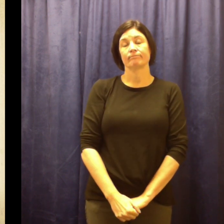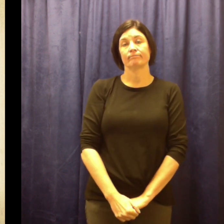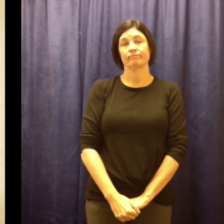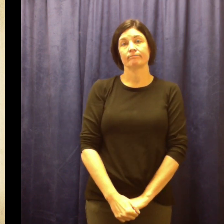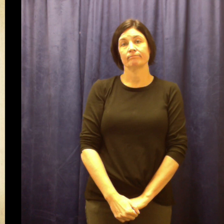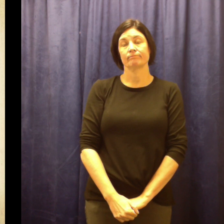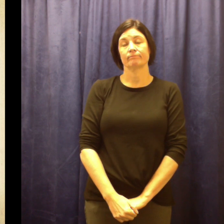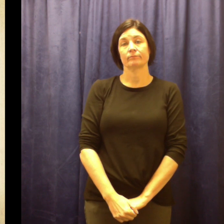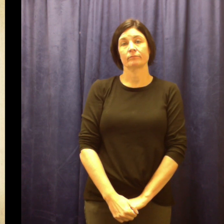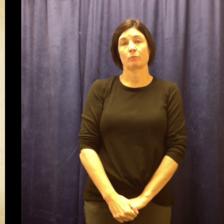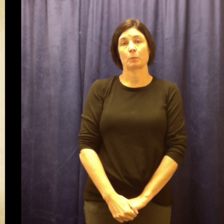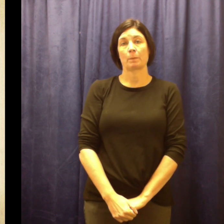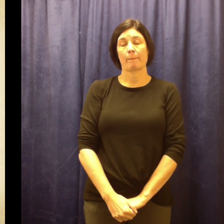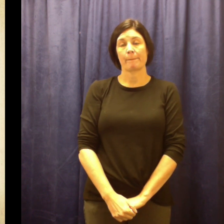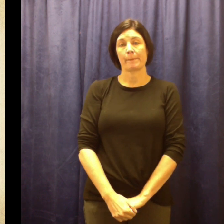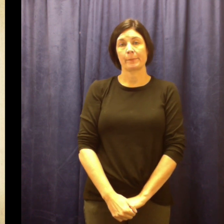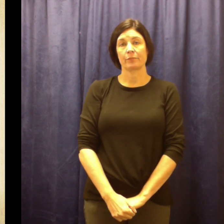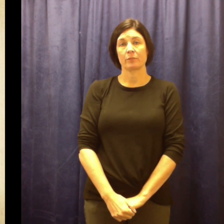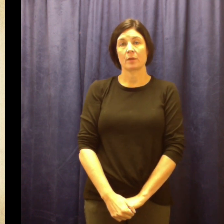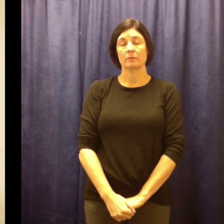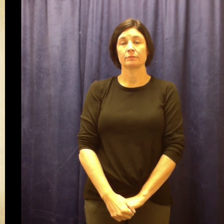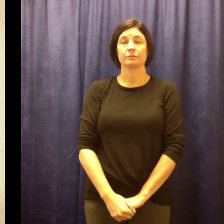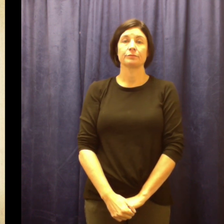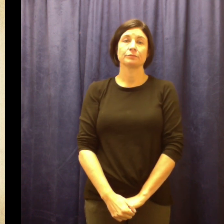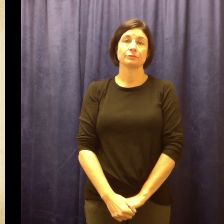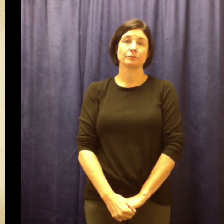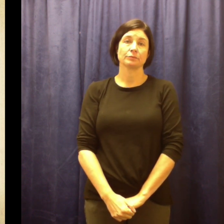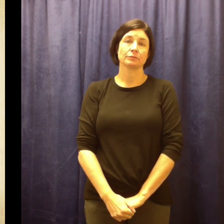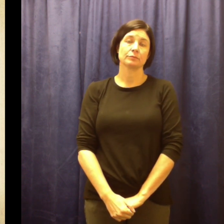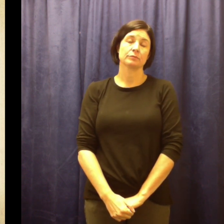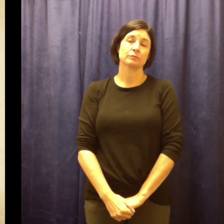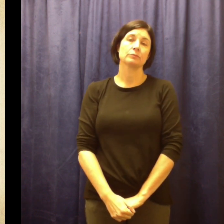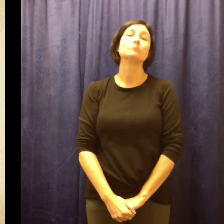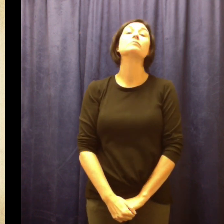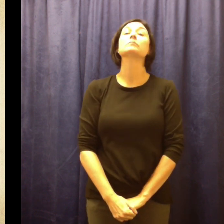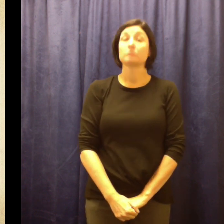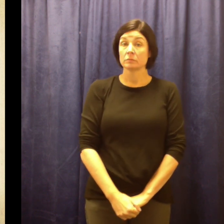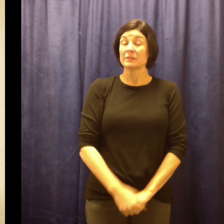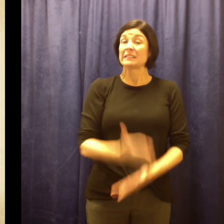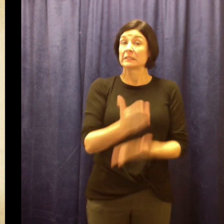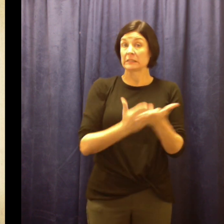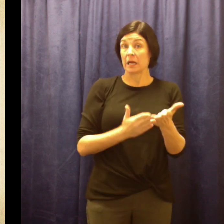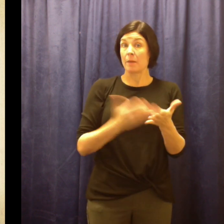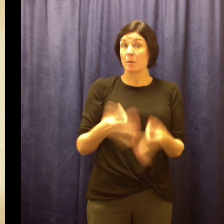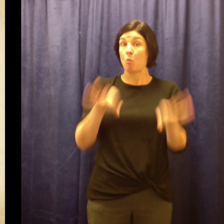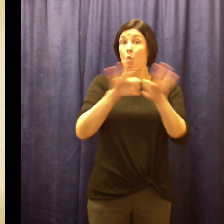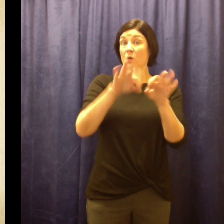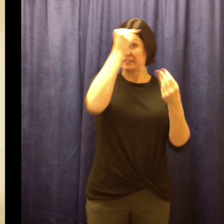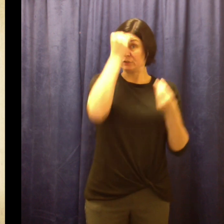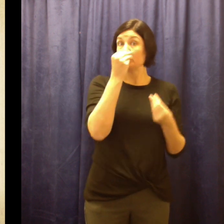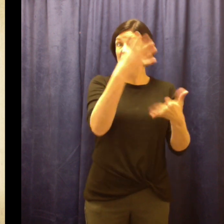The information to provide to law enforcement or 911 operator is